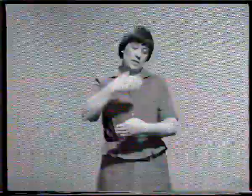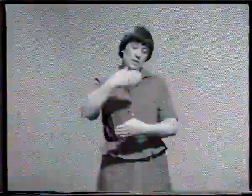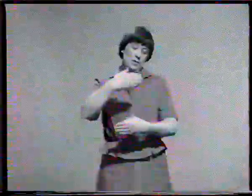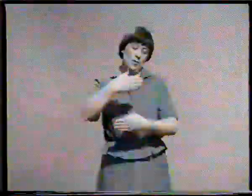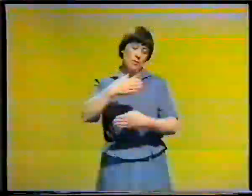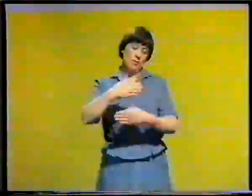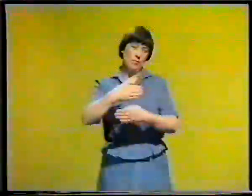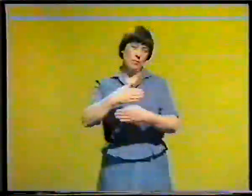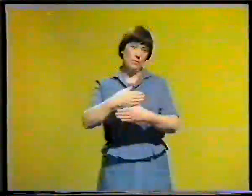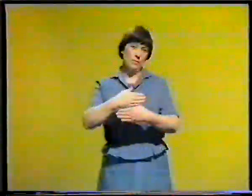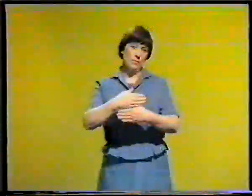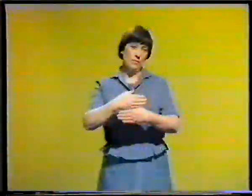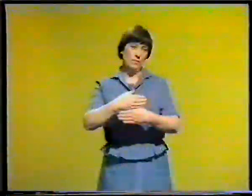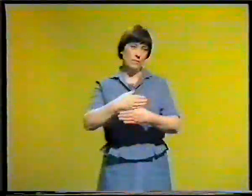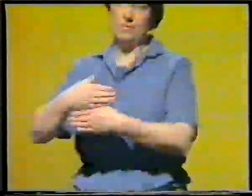Window.